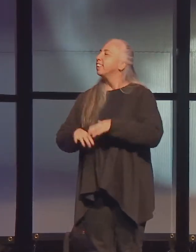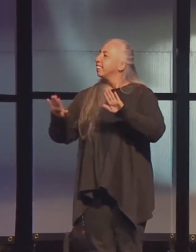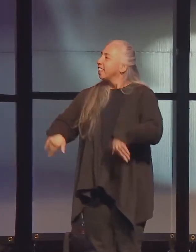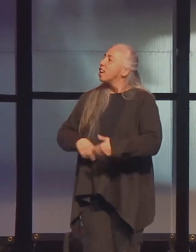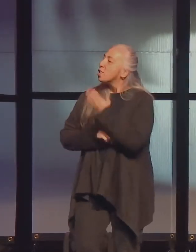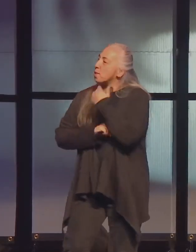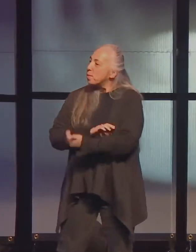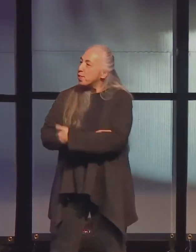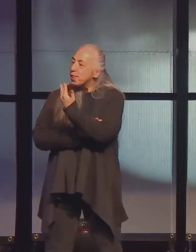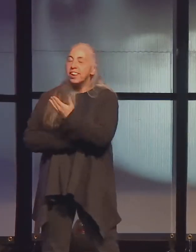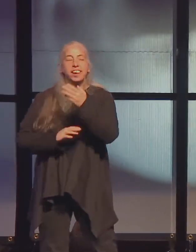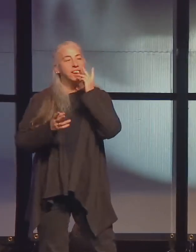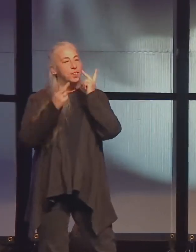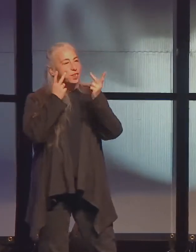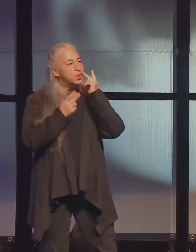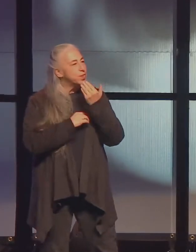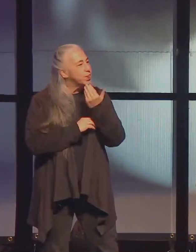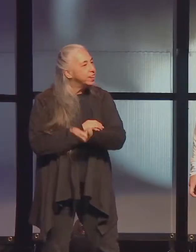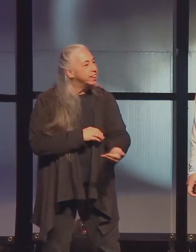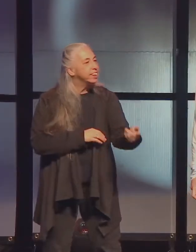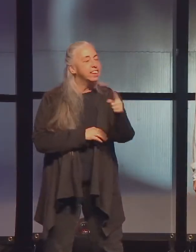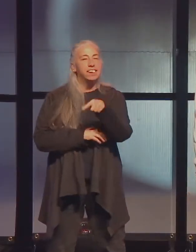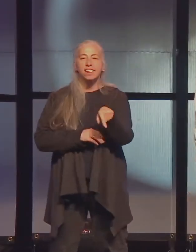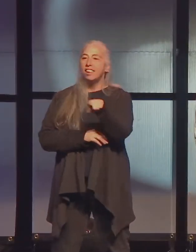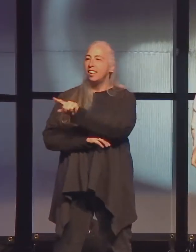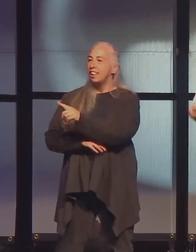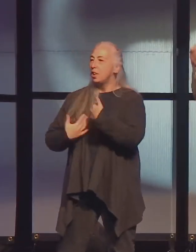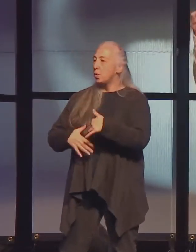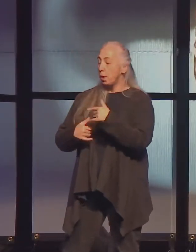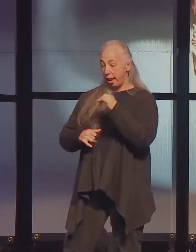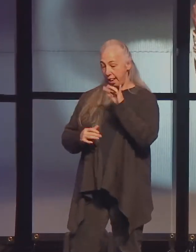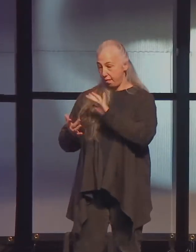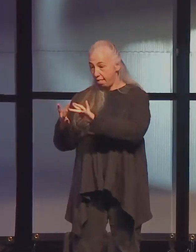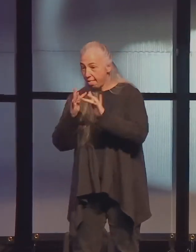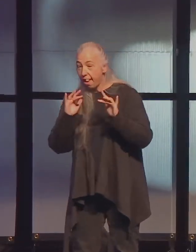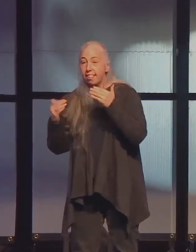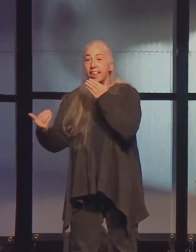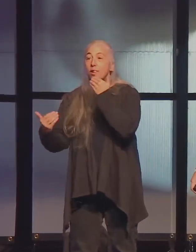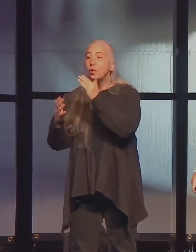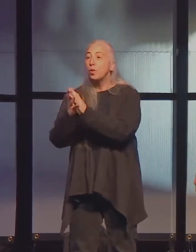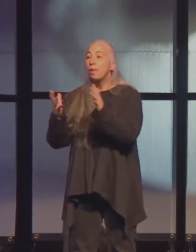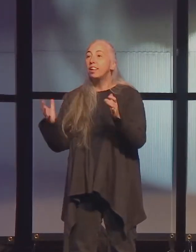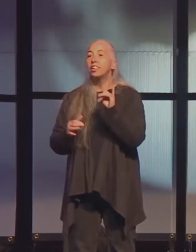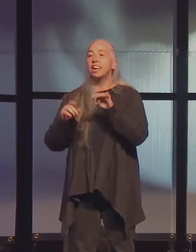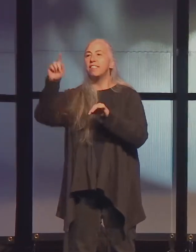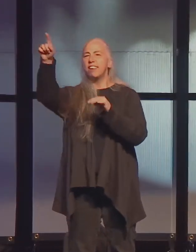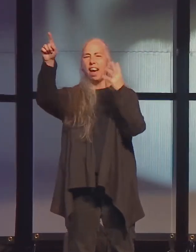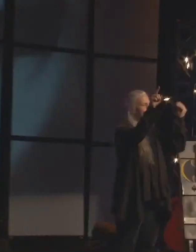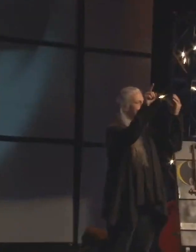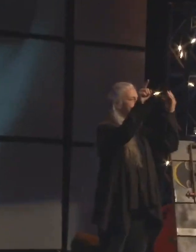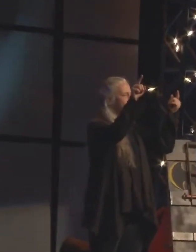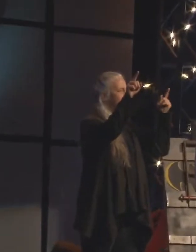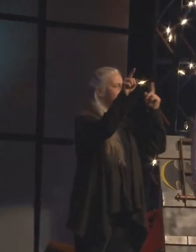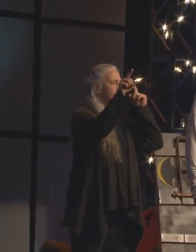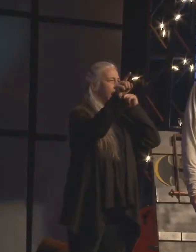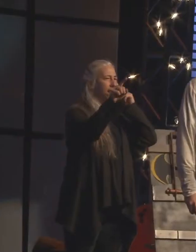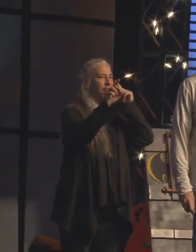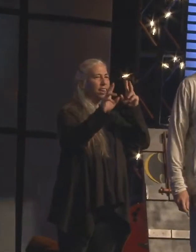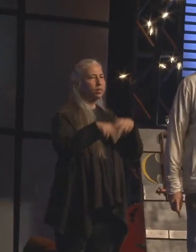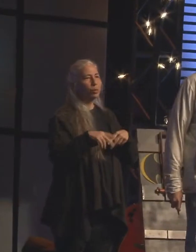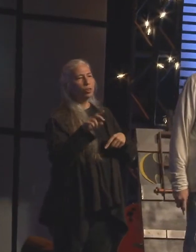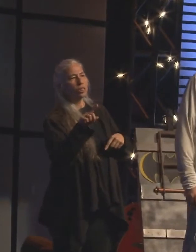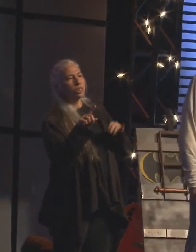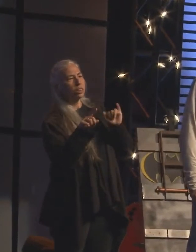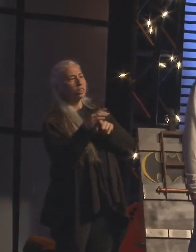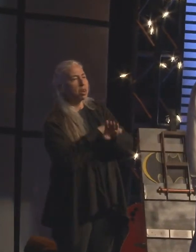see everybody today. Those of you that are tuning in online, thank you so much. If you're out on the atrium, I think we got the sound going out there. I thought I saw somebody come in, so